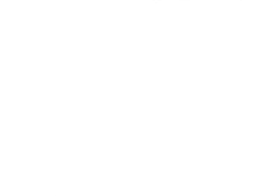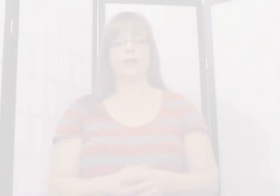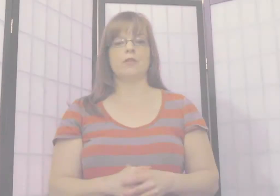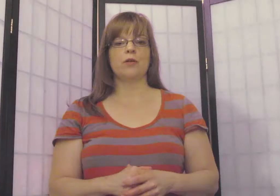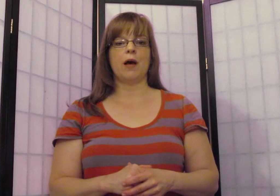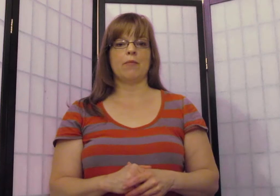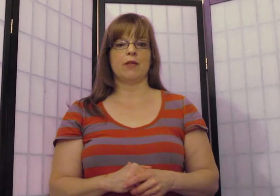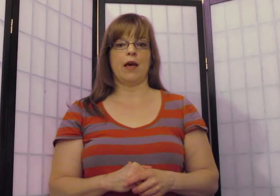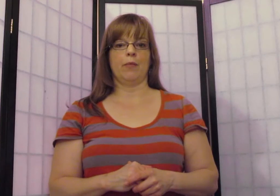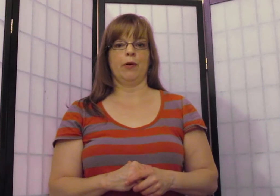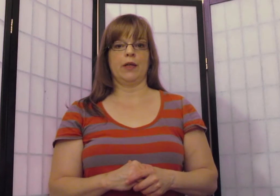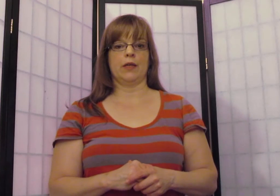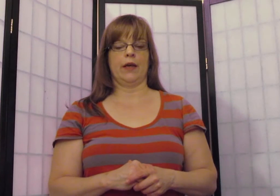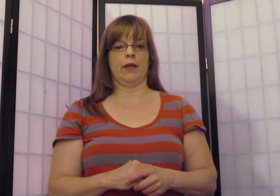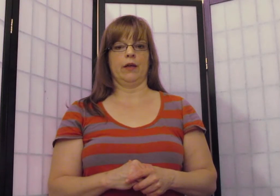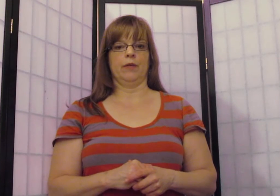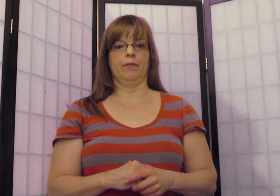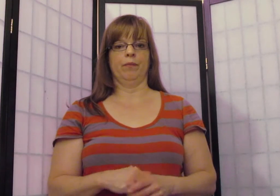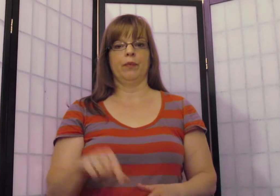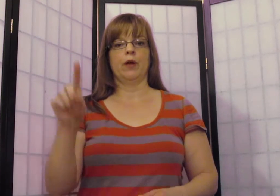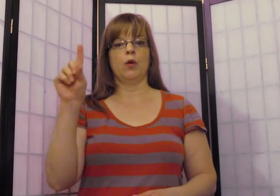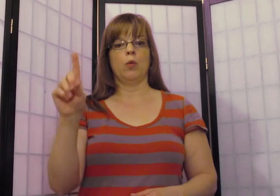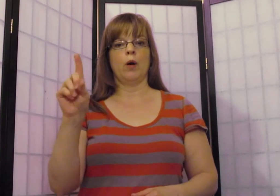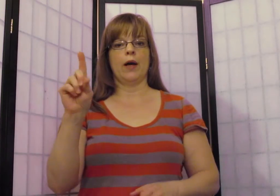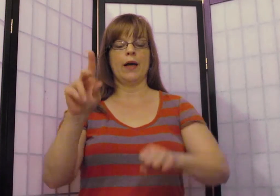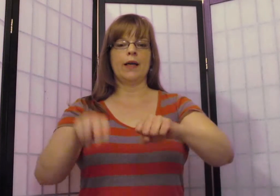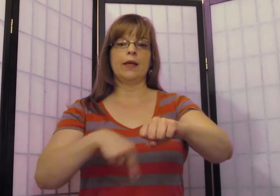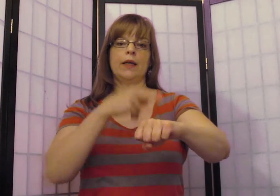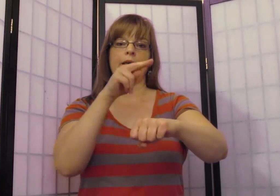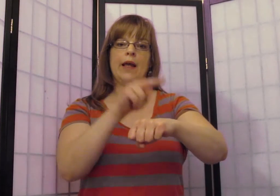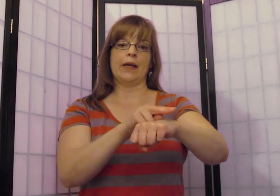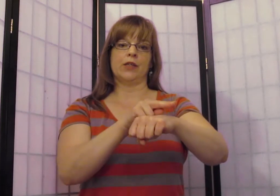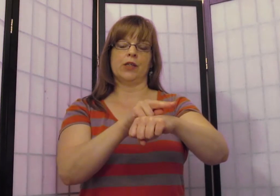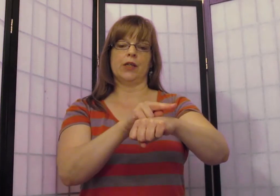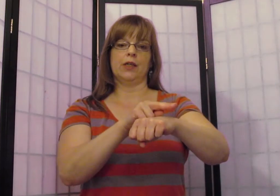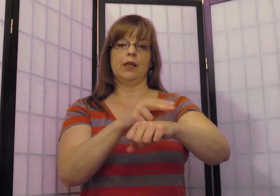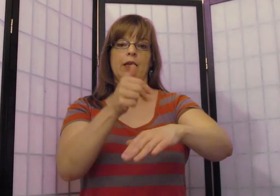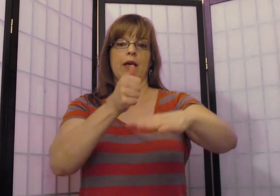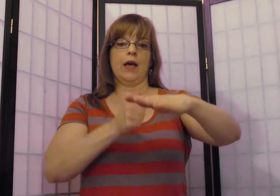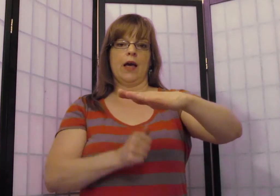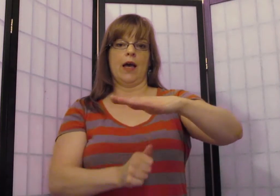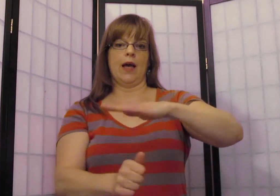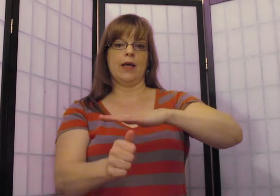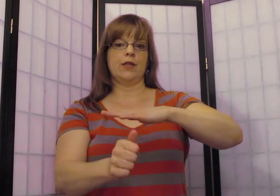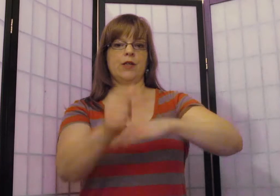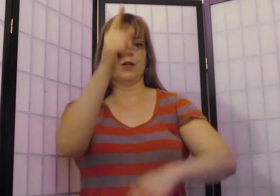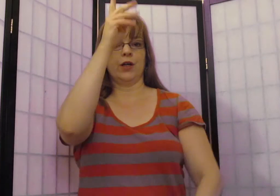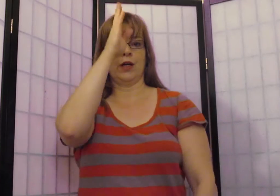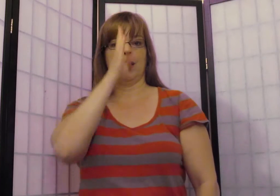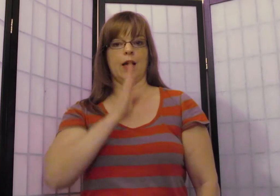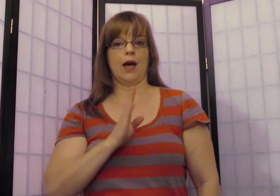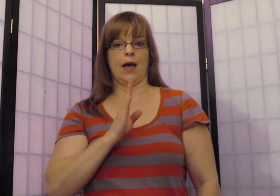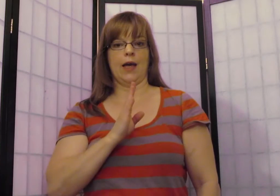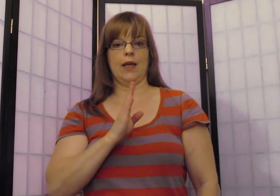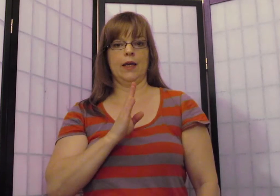Let's do up to that point together. One nation under God,